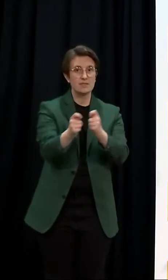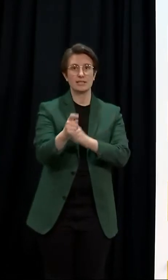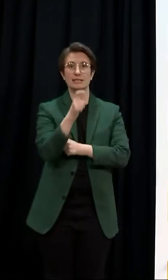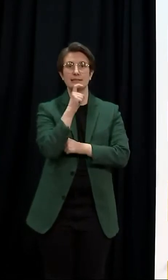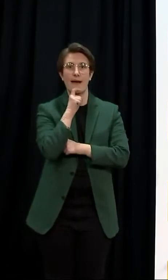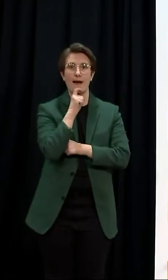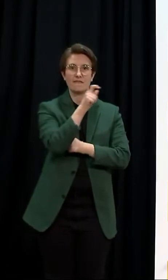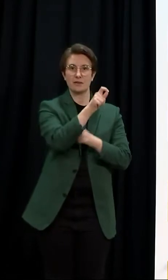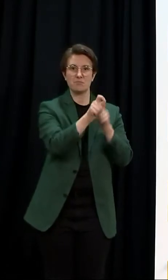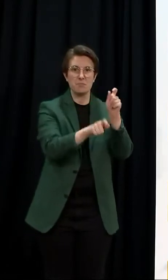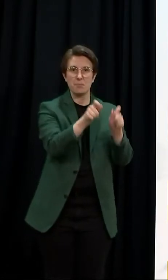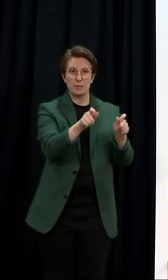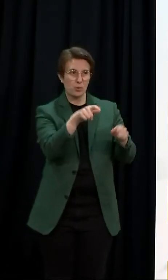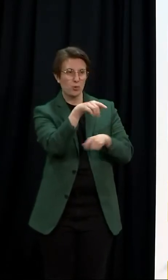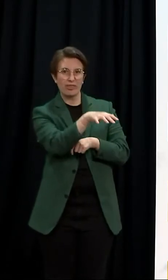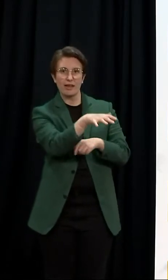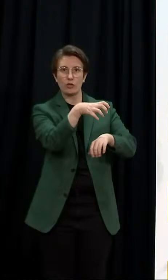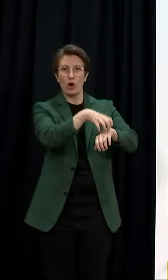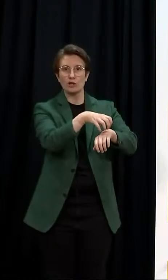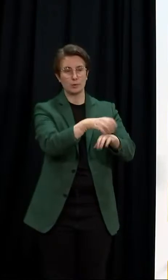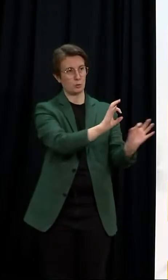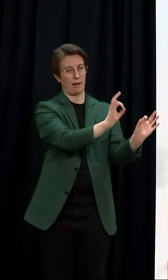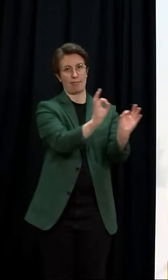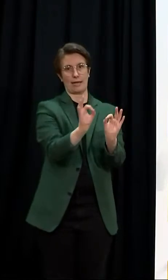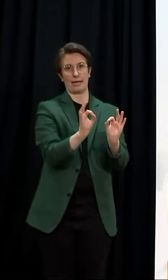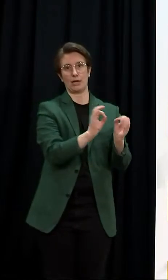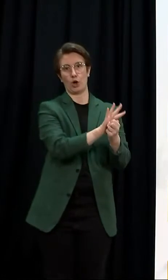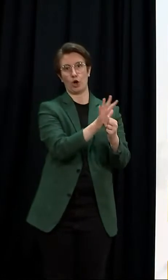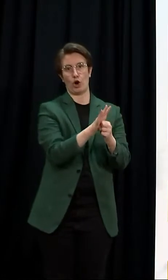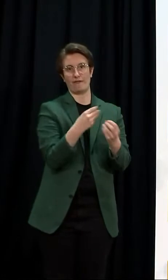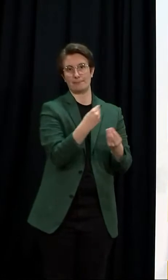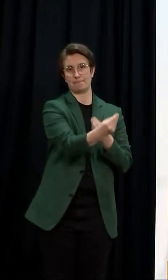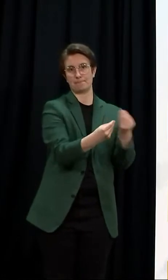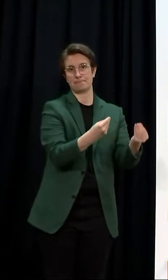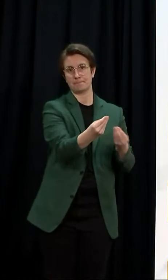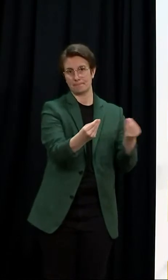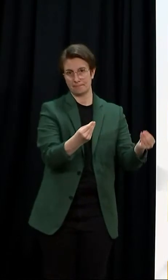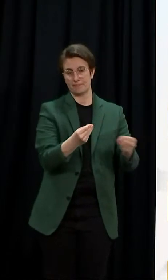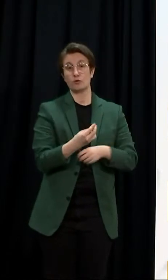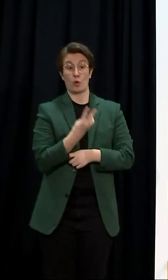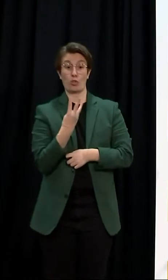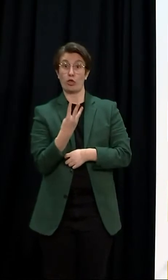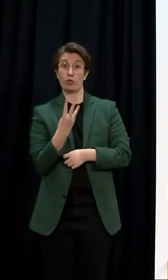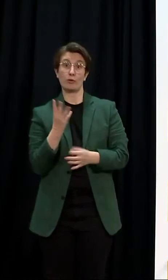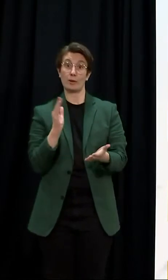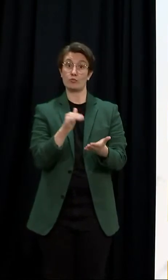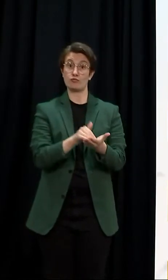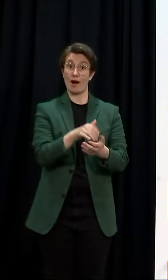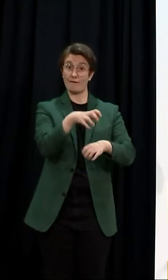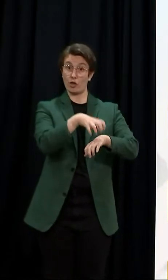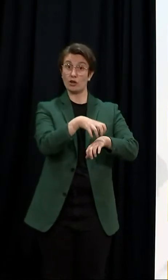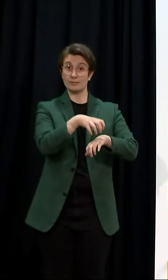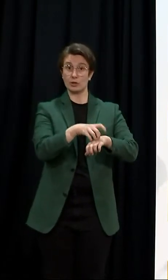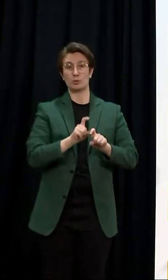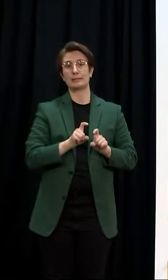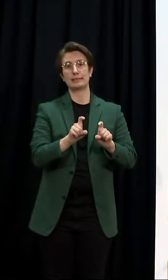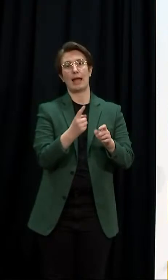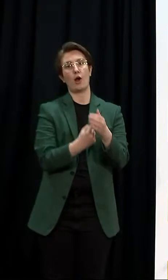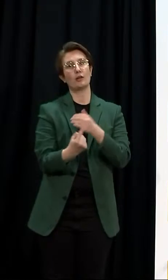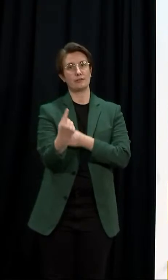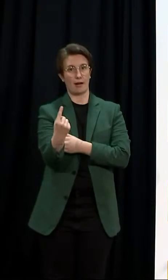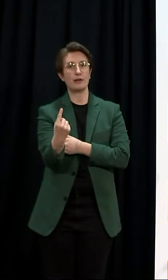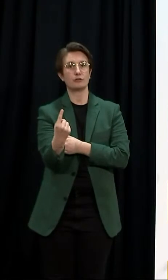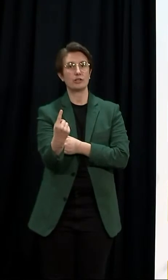been found to have COVID-19. Most of these people will remain in isolation and be retested at the appropriate time,